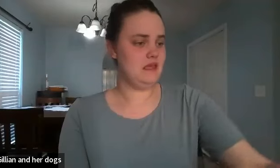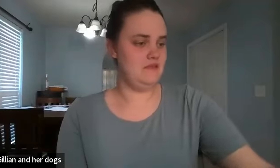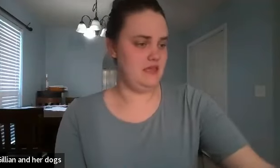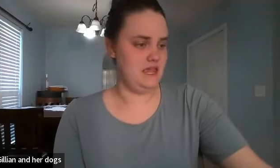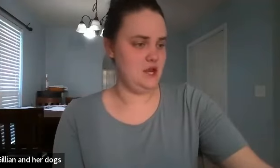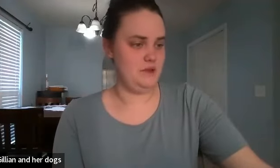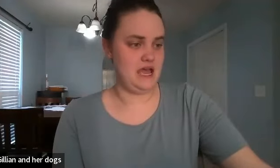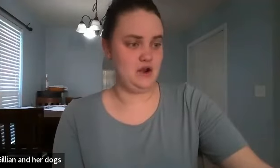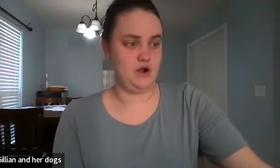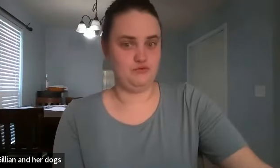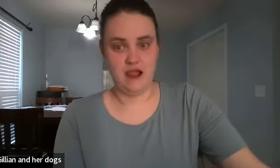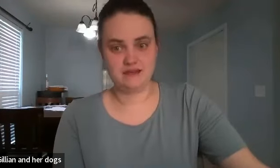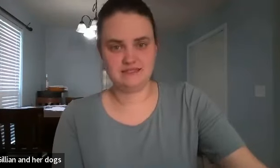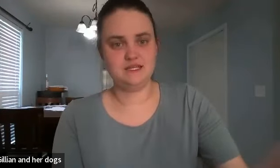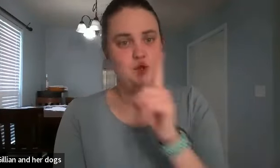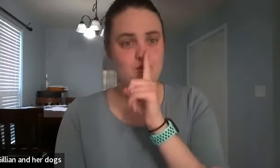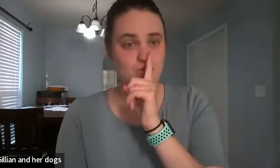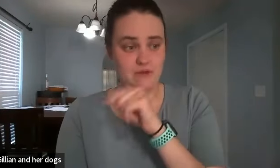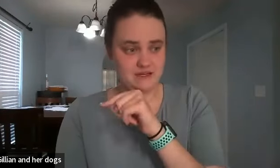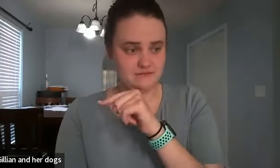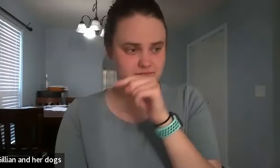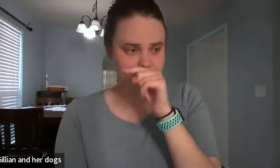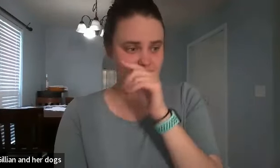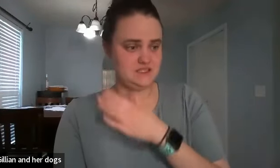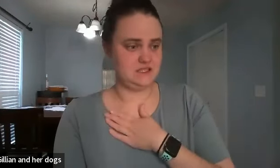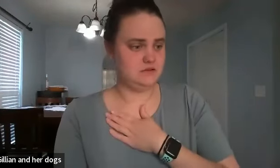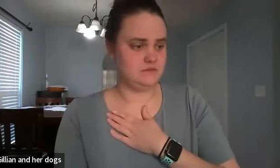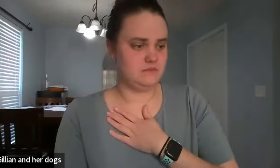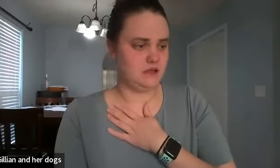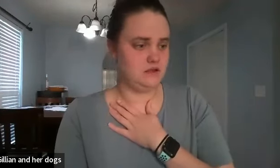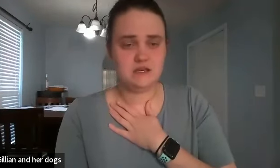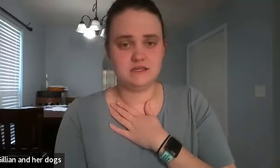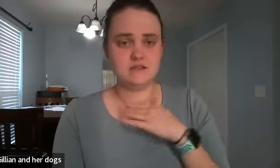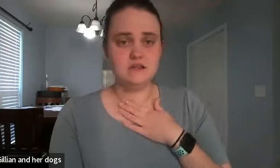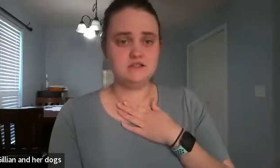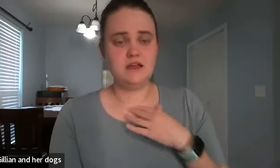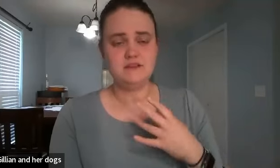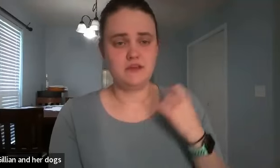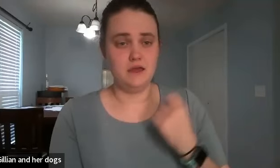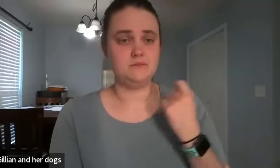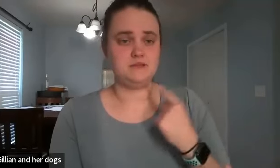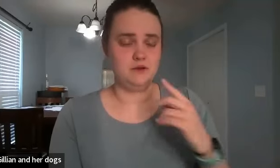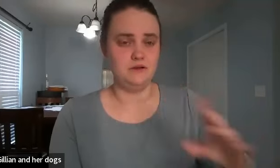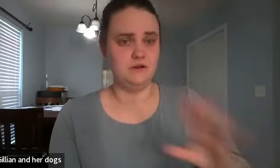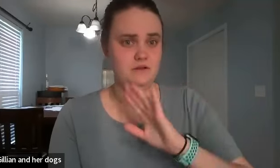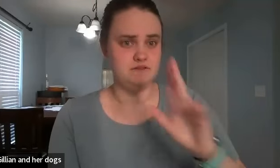And then we had our rat. Excuse me, my goodness. Sorry, I have like the hiccups coming on all of a